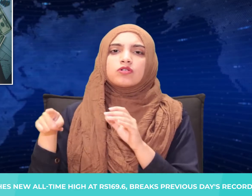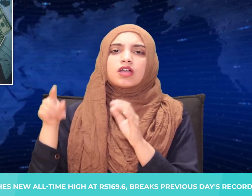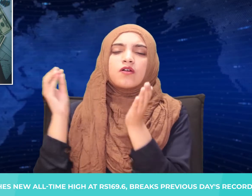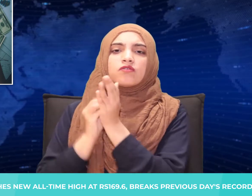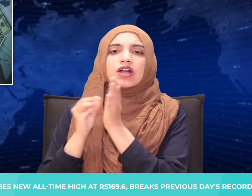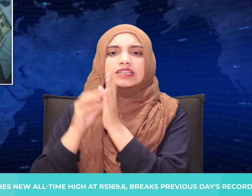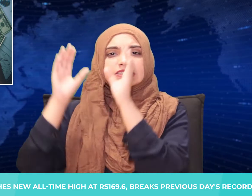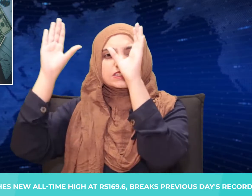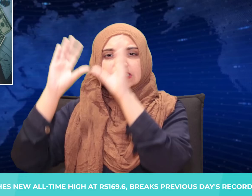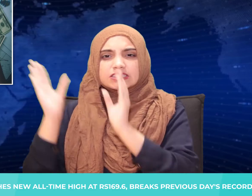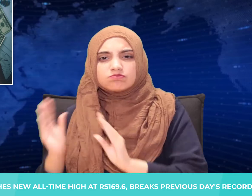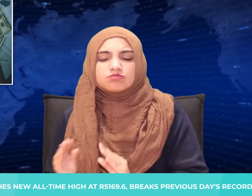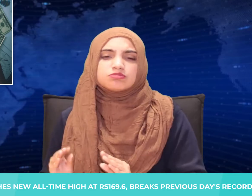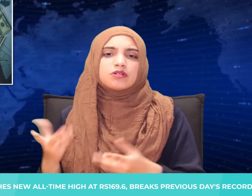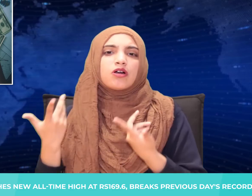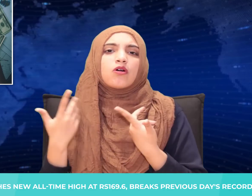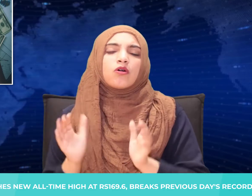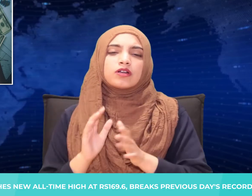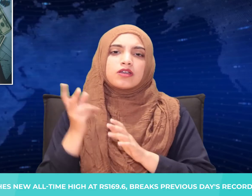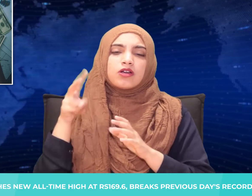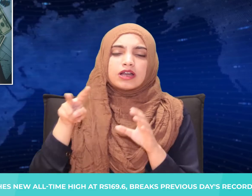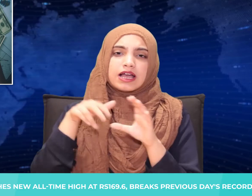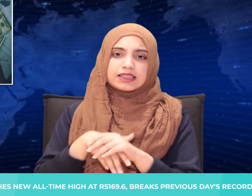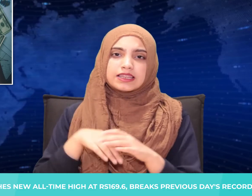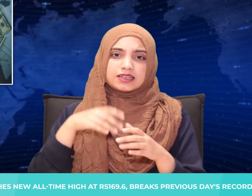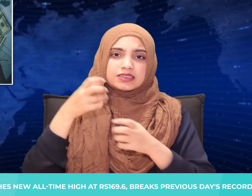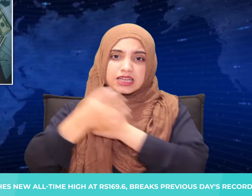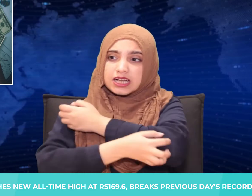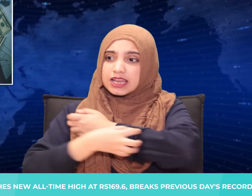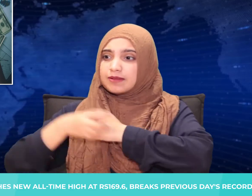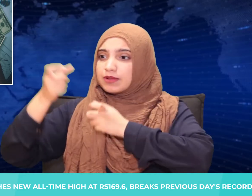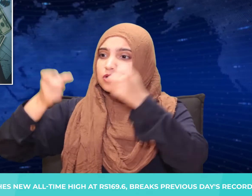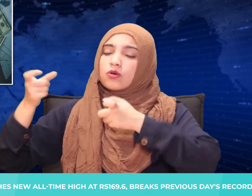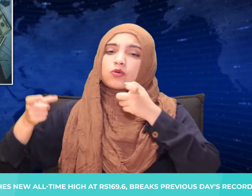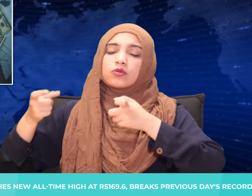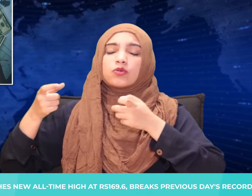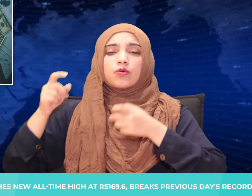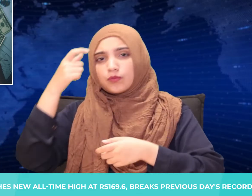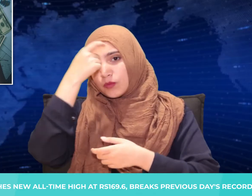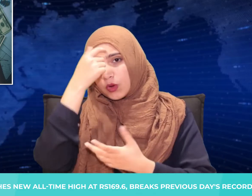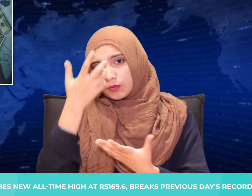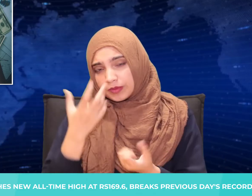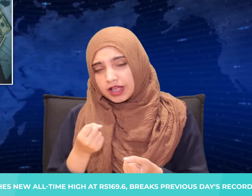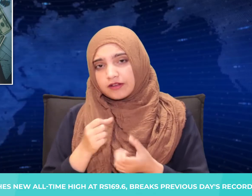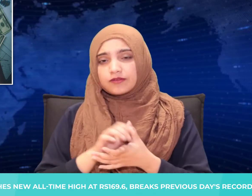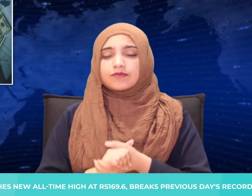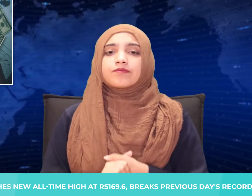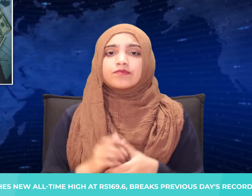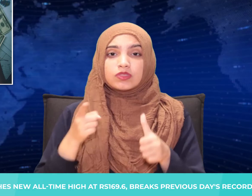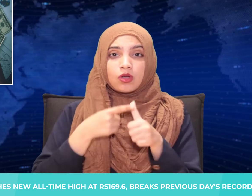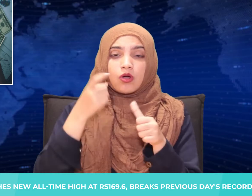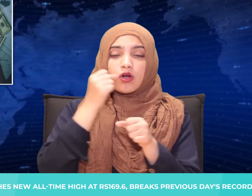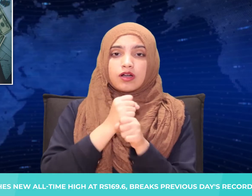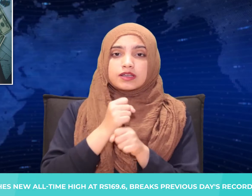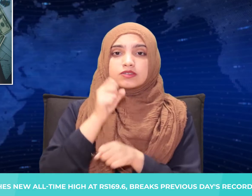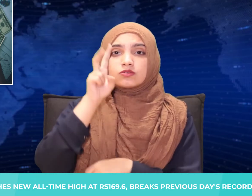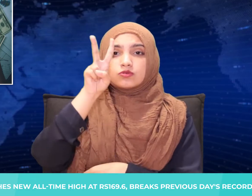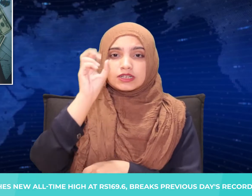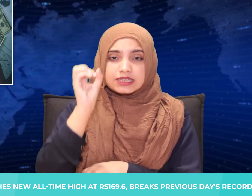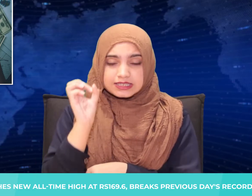causing inflation that has badly hit the general public. On August 26, 2020, the dollar